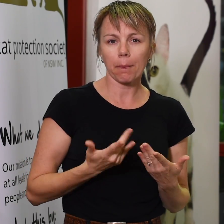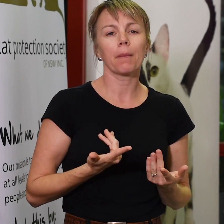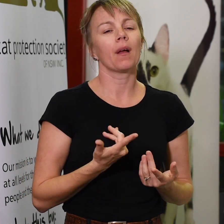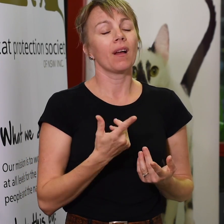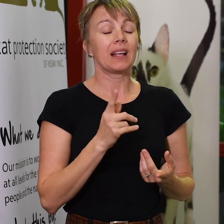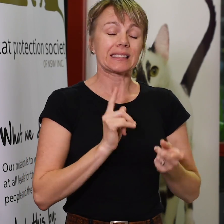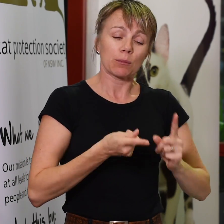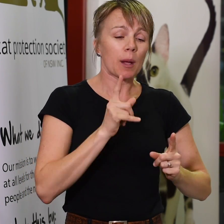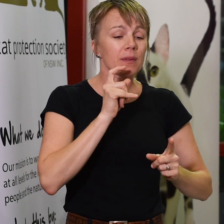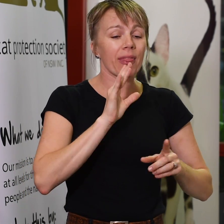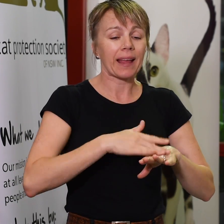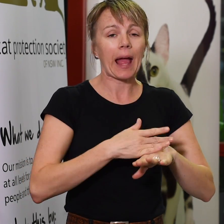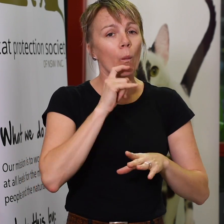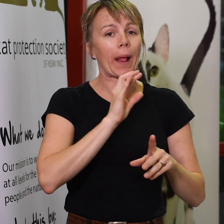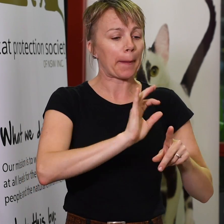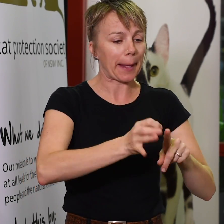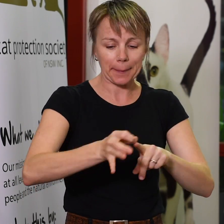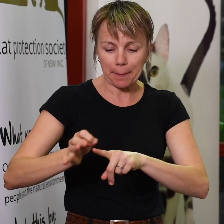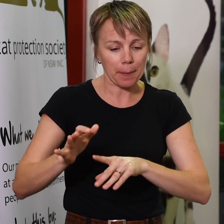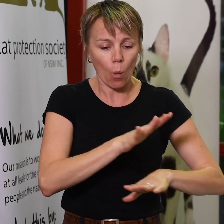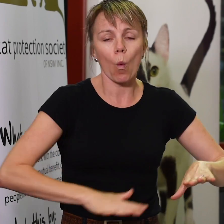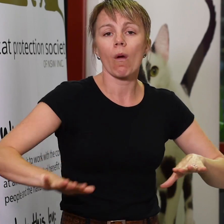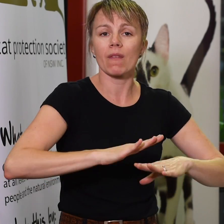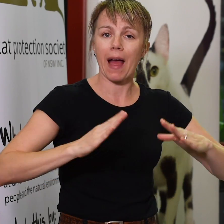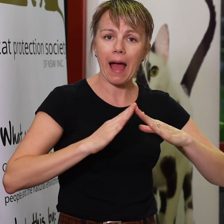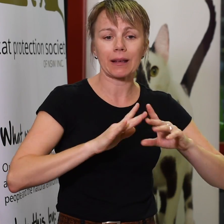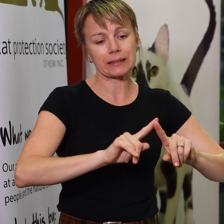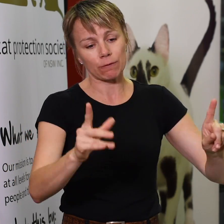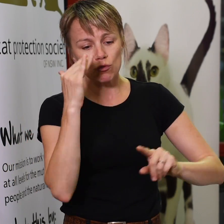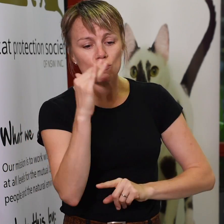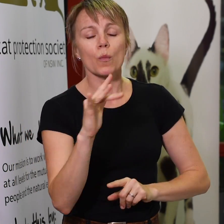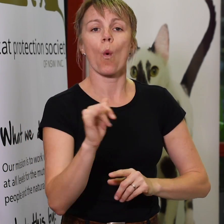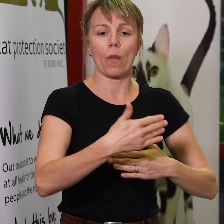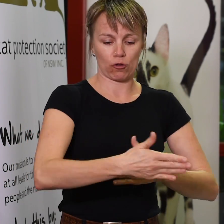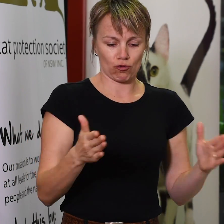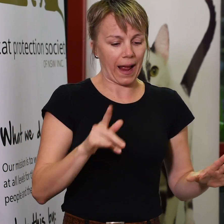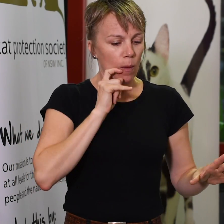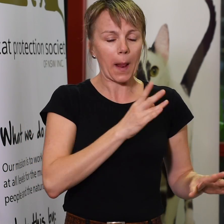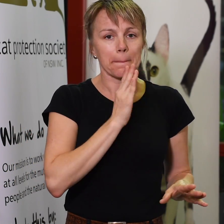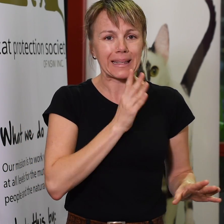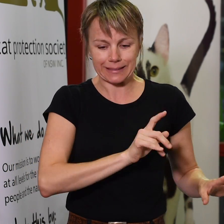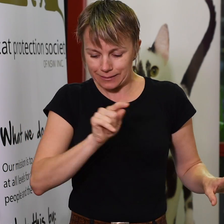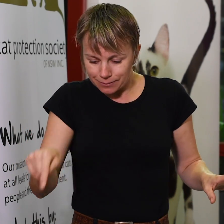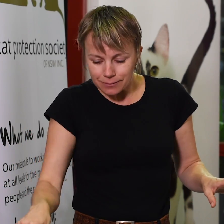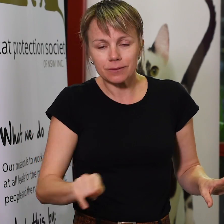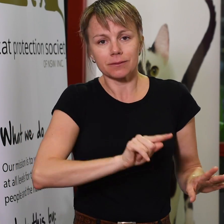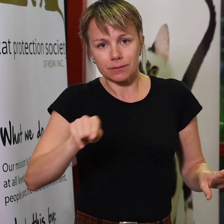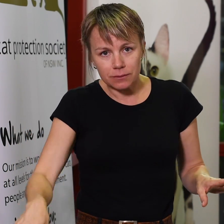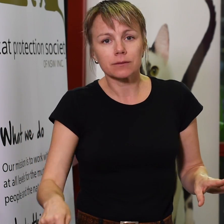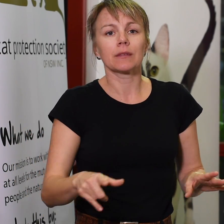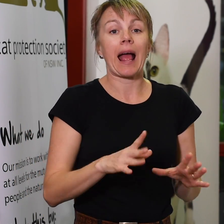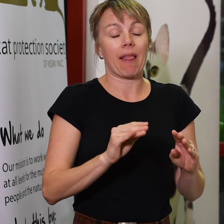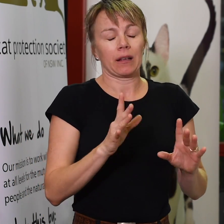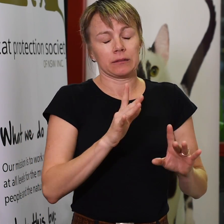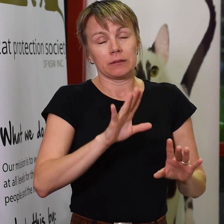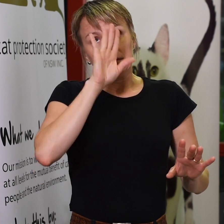different rooms, or it's pooing outside the litter tray, and the person's at their wit's end and they're ready to give the cat up because they're going, what's wrong?